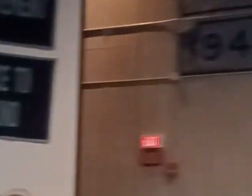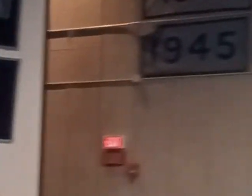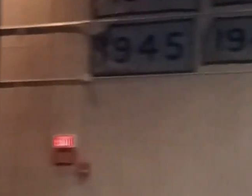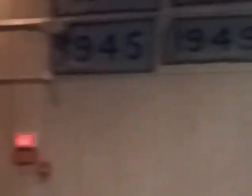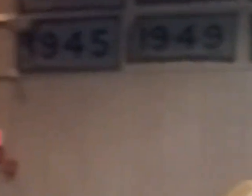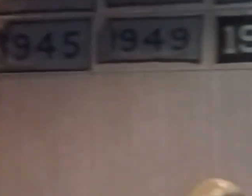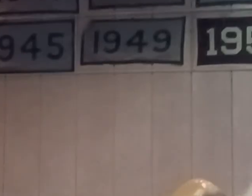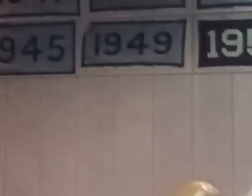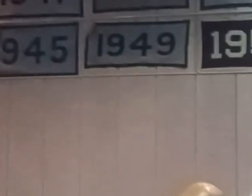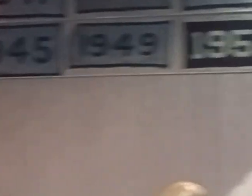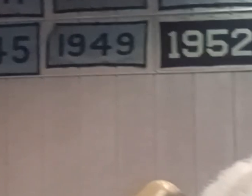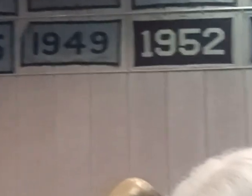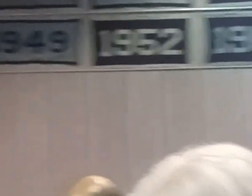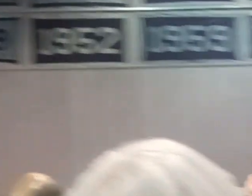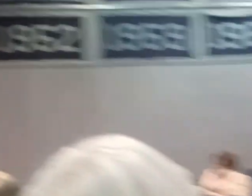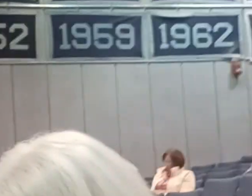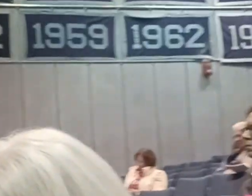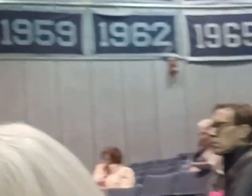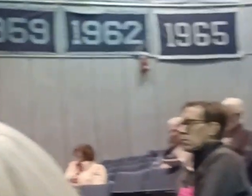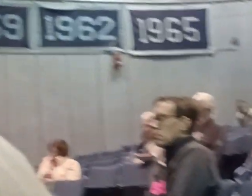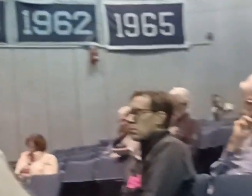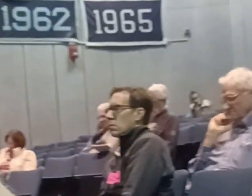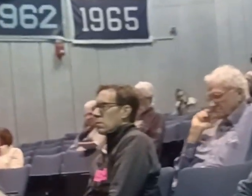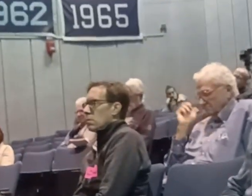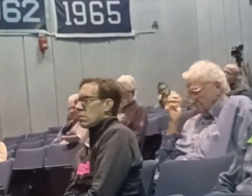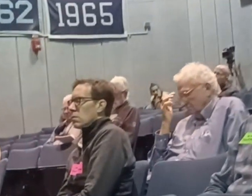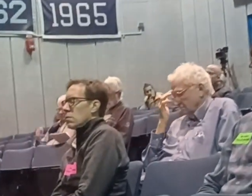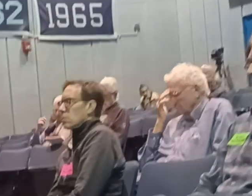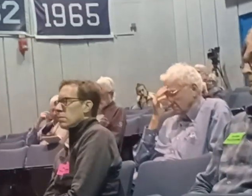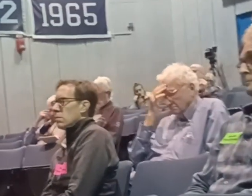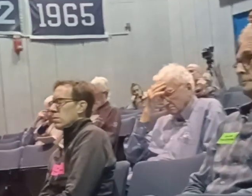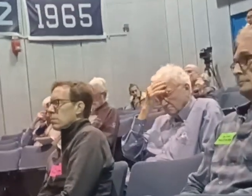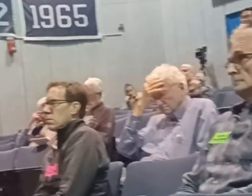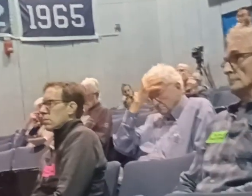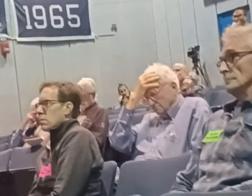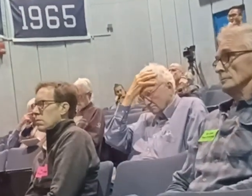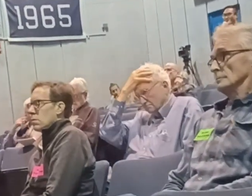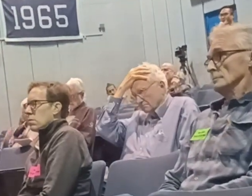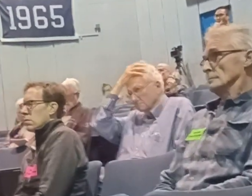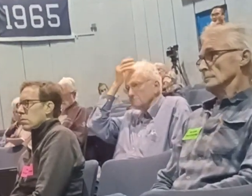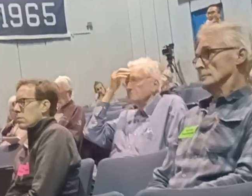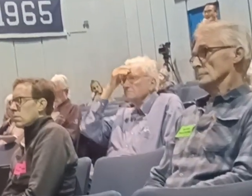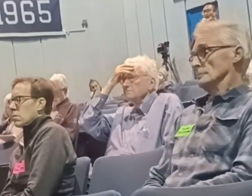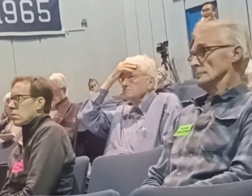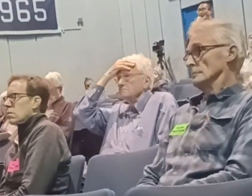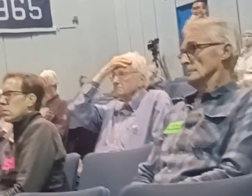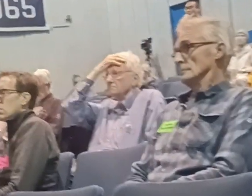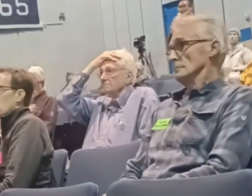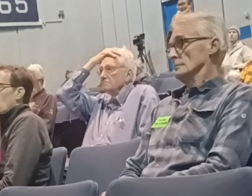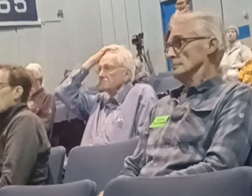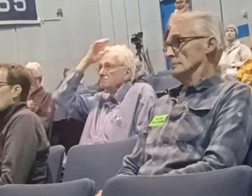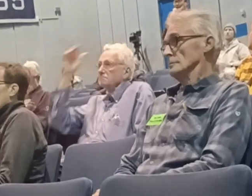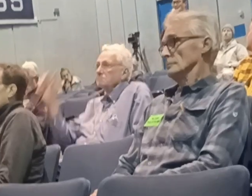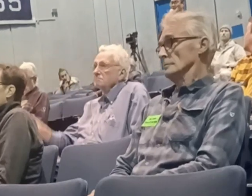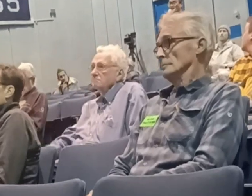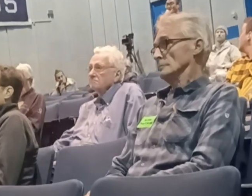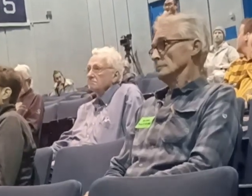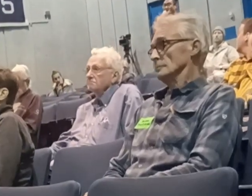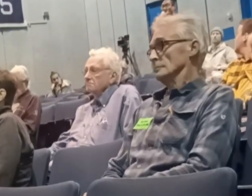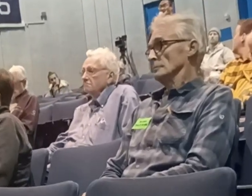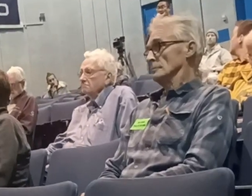of housing because the housing crisis is very real for me. I am very grateful for the fact that I got a job that